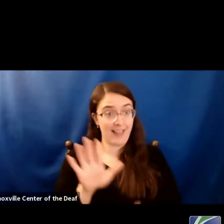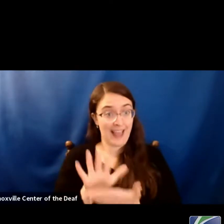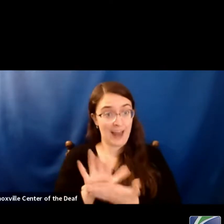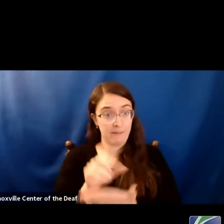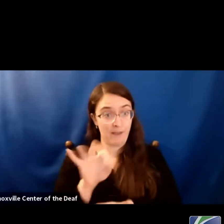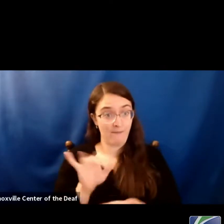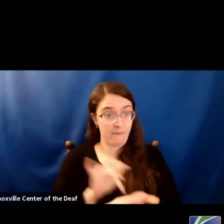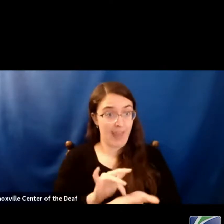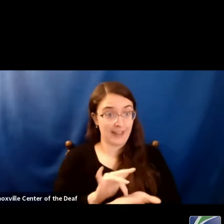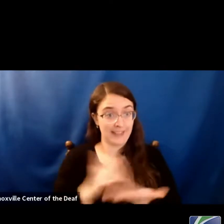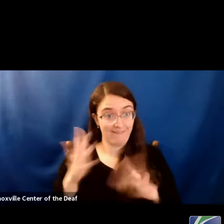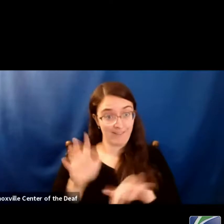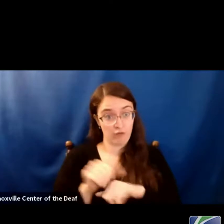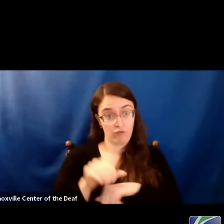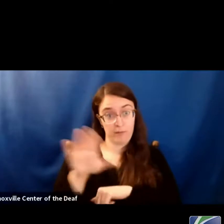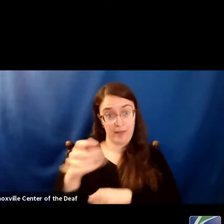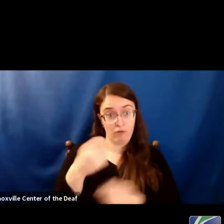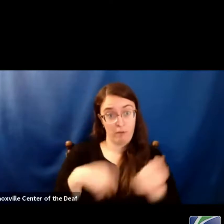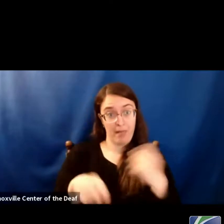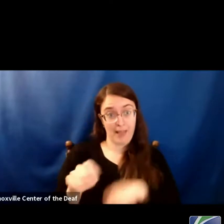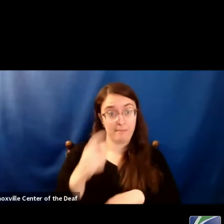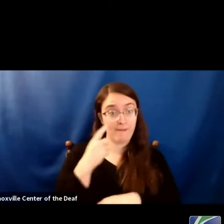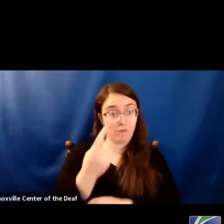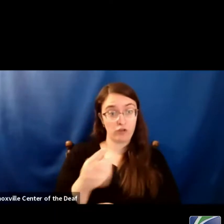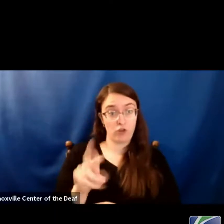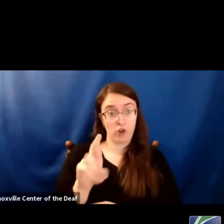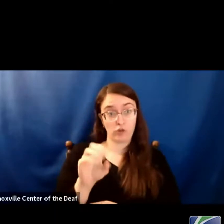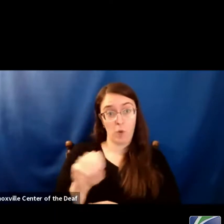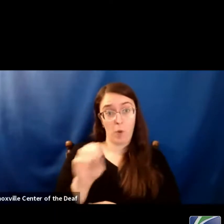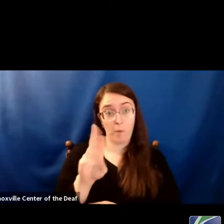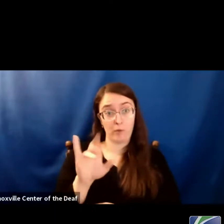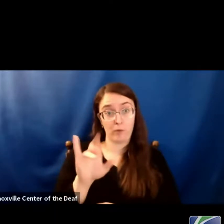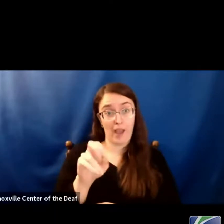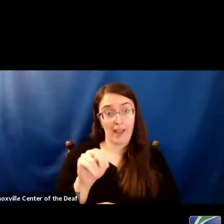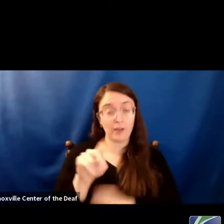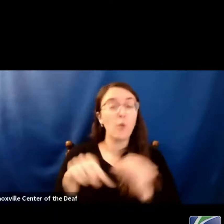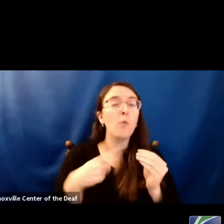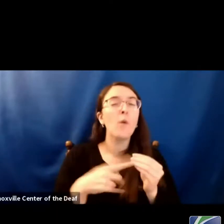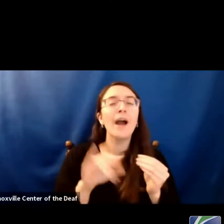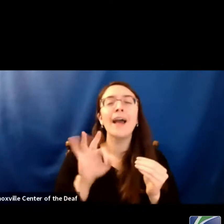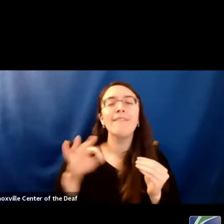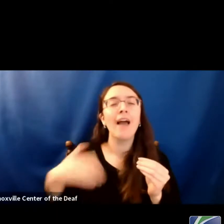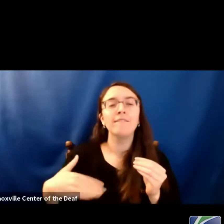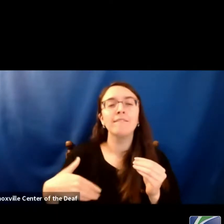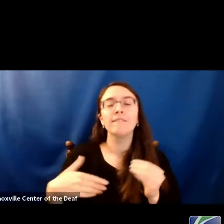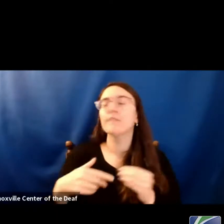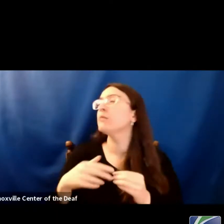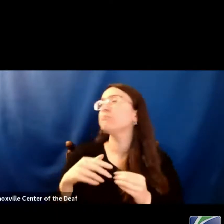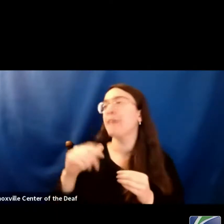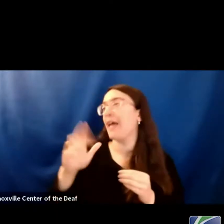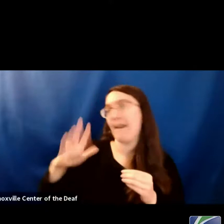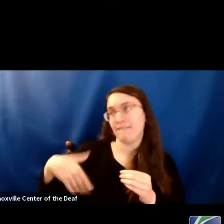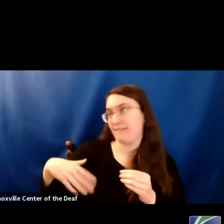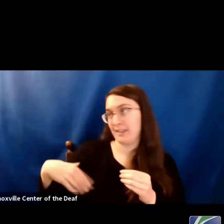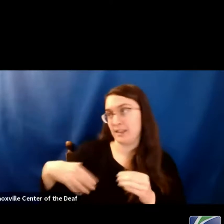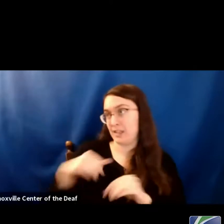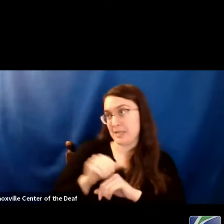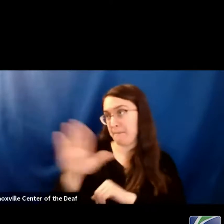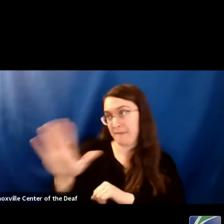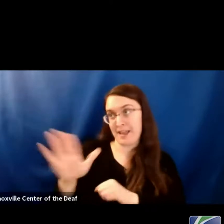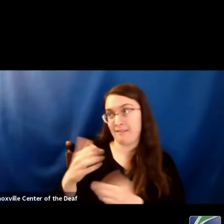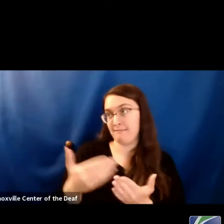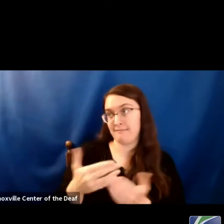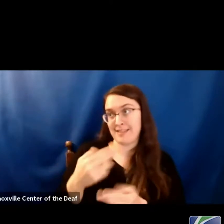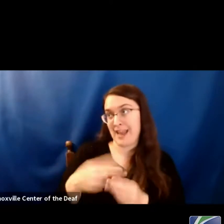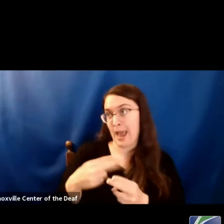for Dr. O'Brien? And when might that happen if it hasn't? Well, they haven't. I needed to get clarity from the